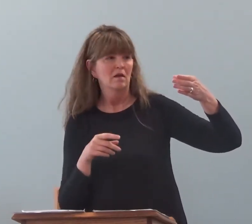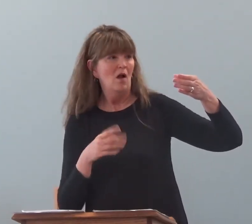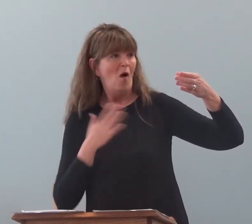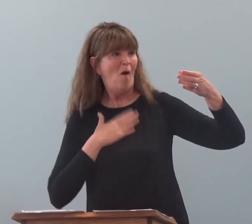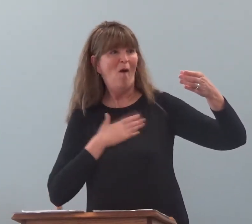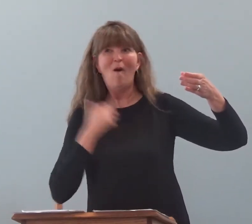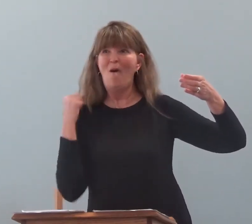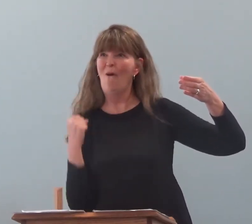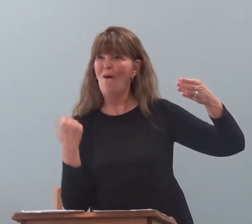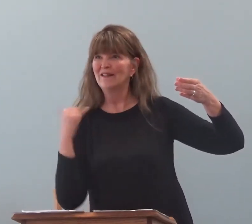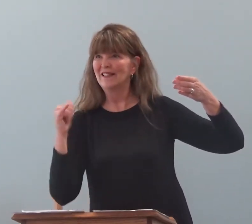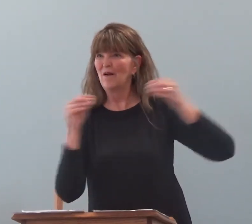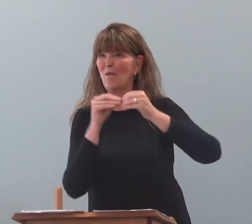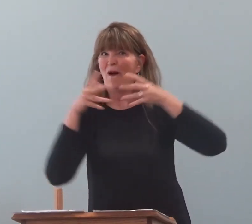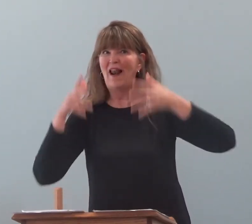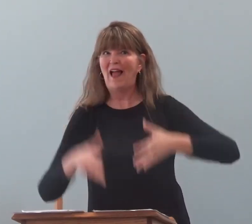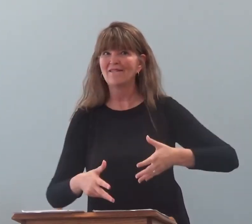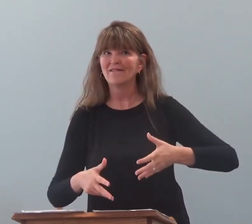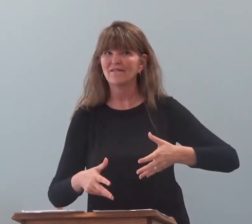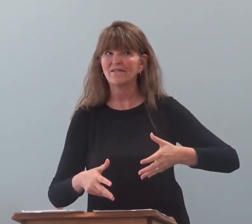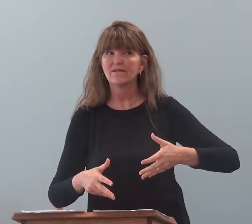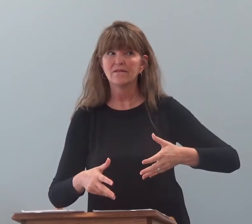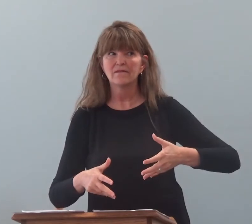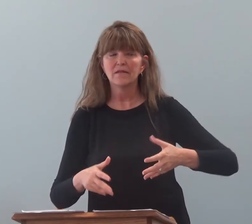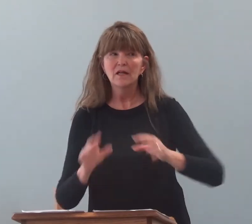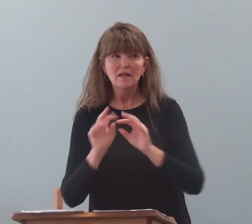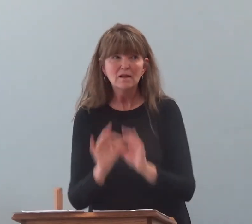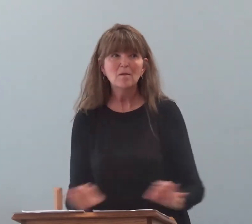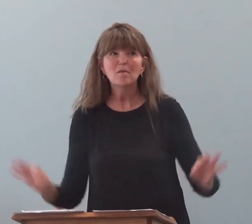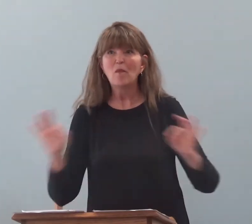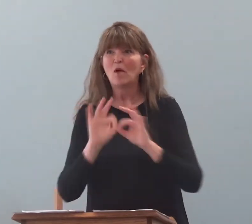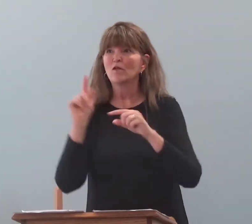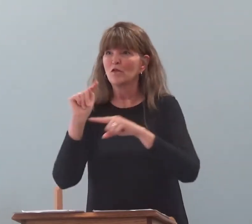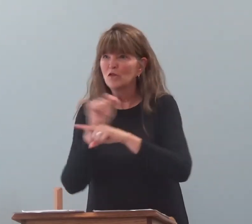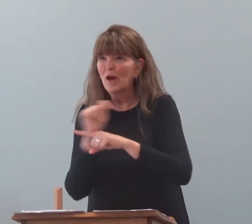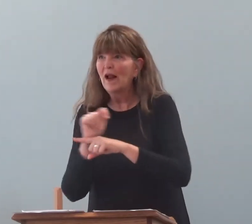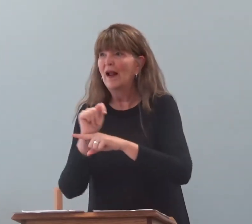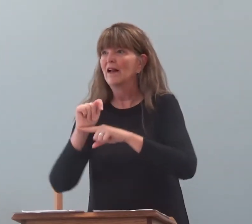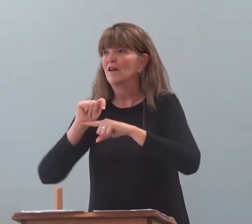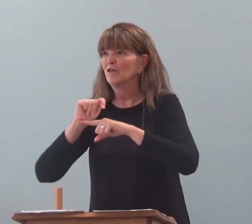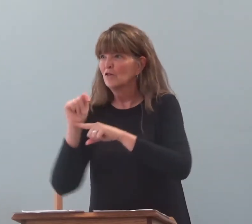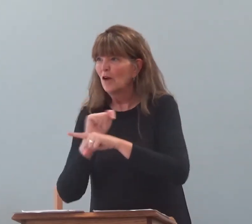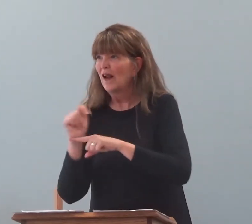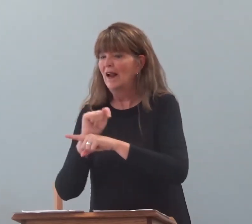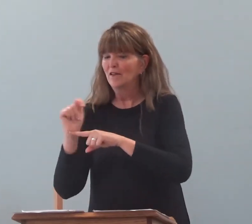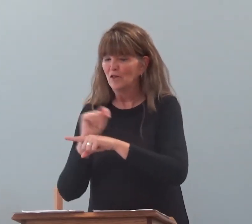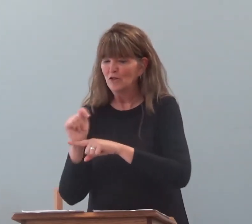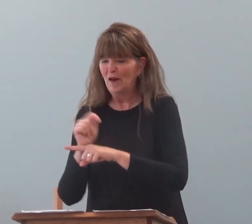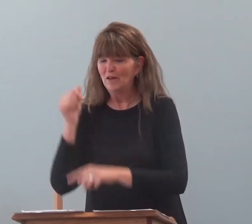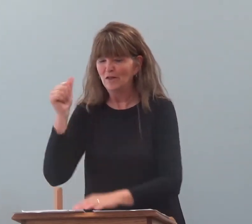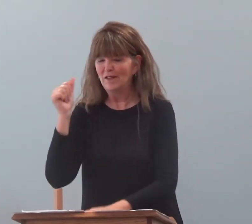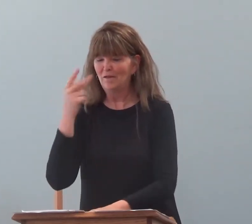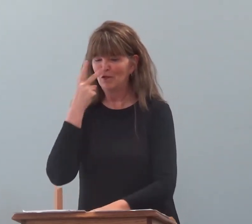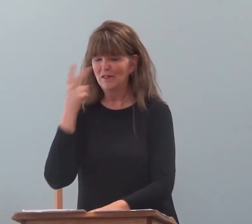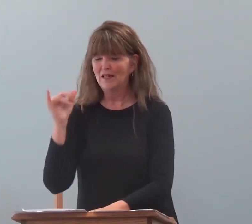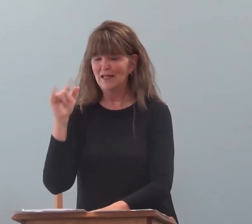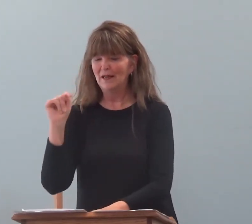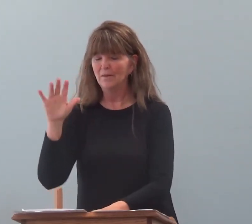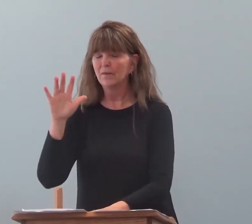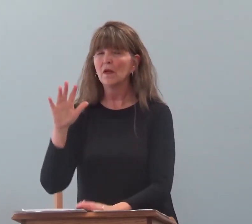it's half empty, or if you try to train yourself to say, oh yeah, we still got some left, and it takes